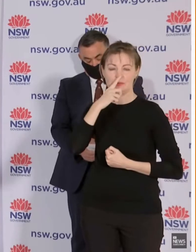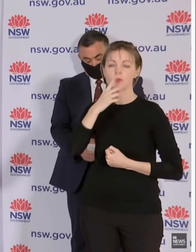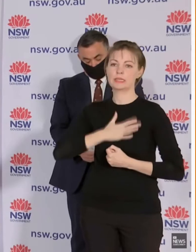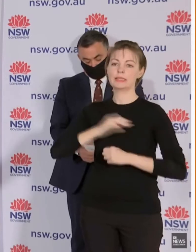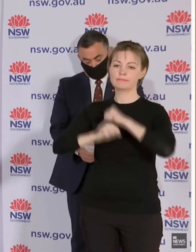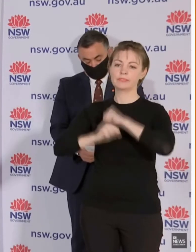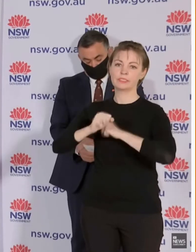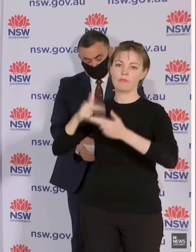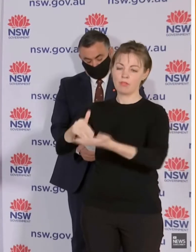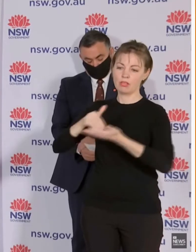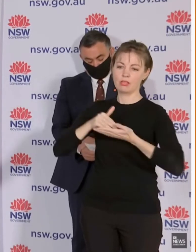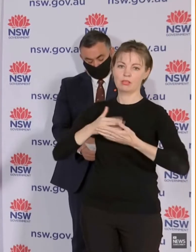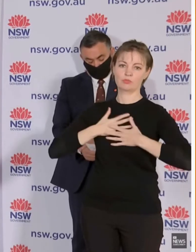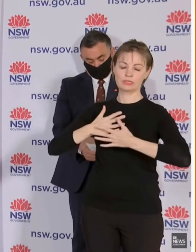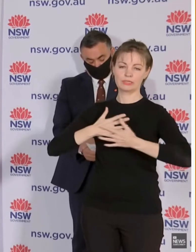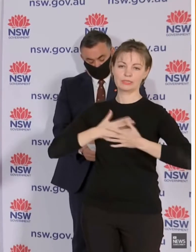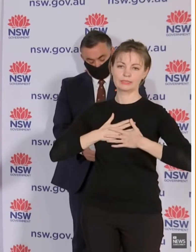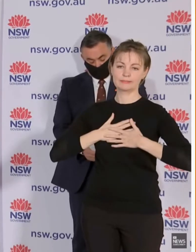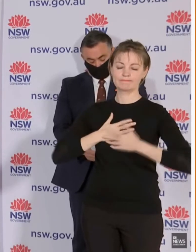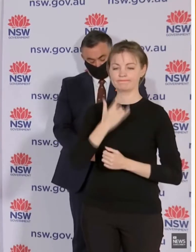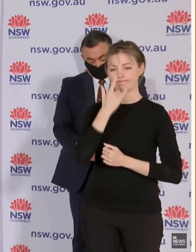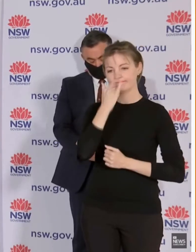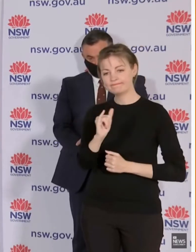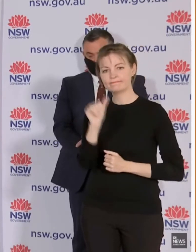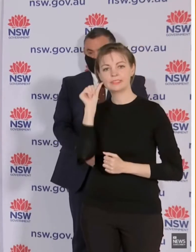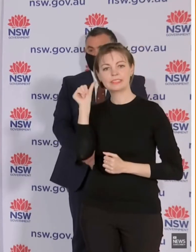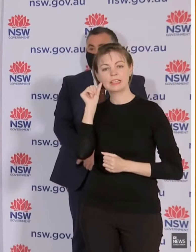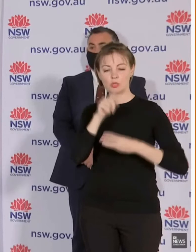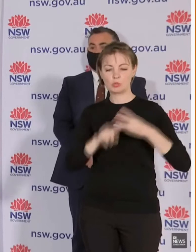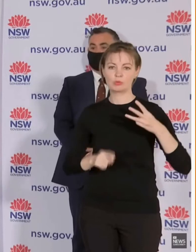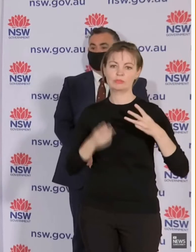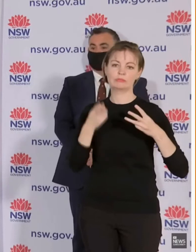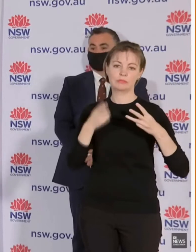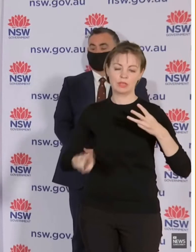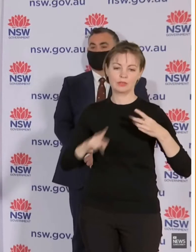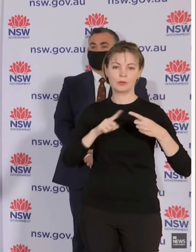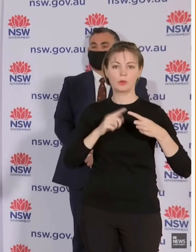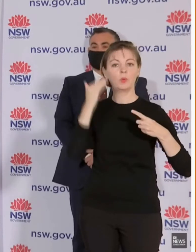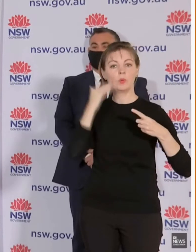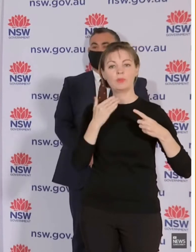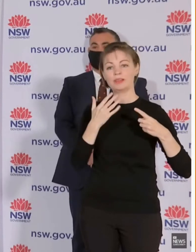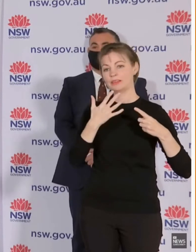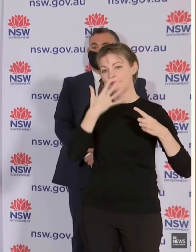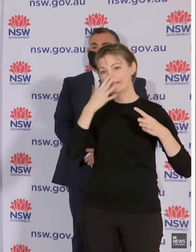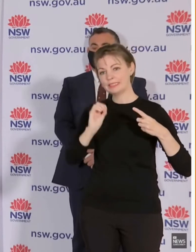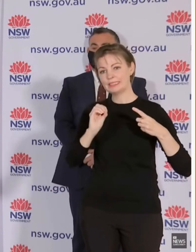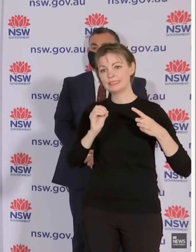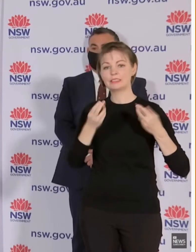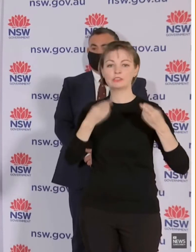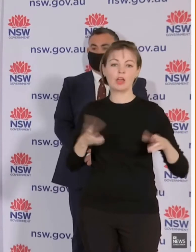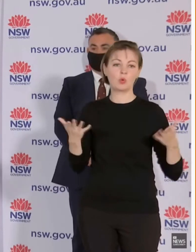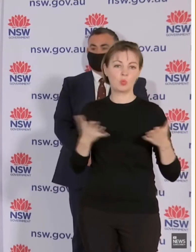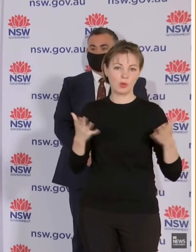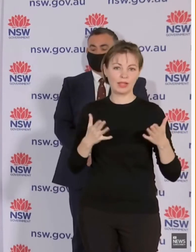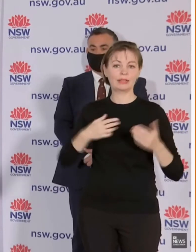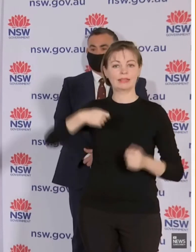we've lost 3 people have lost their lives. A woman in her 50s from southwestern Sydney died at Campbelltown Hospital. A man in